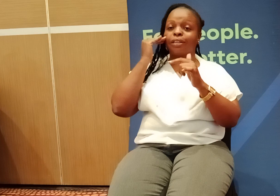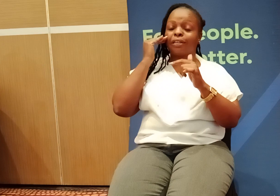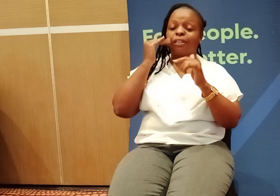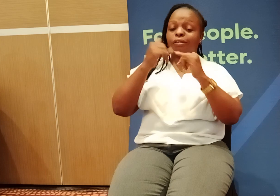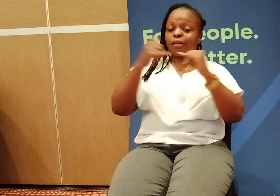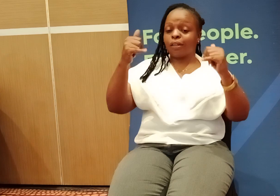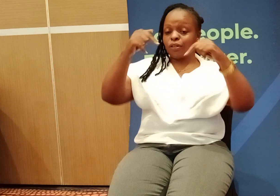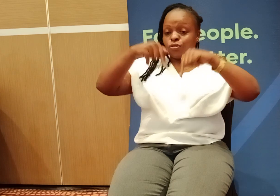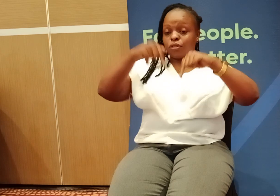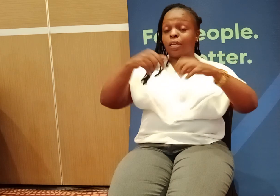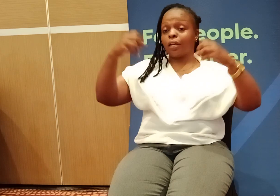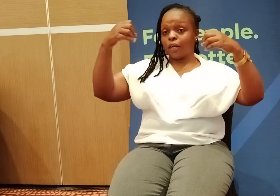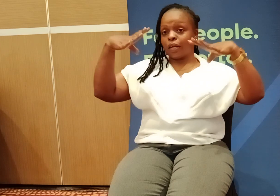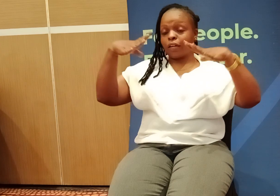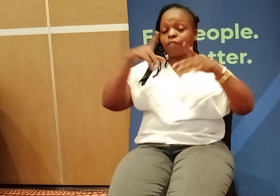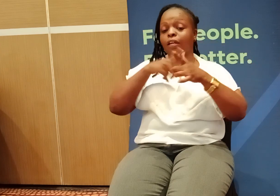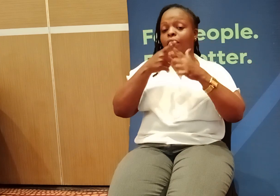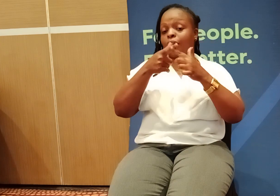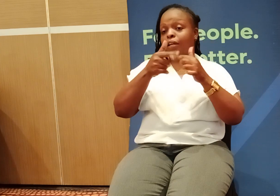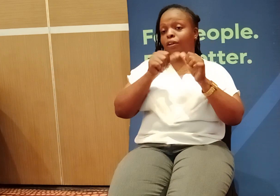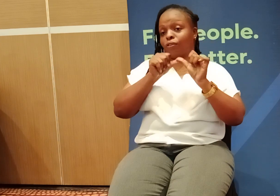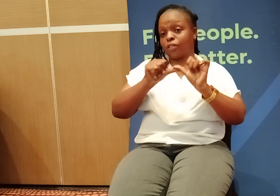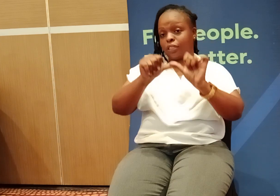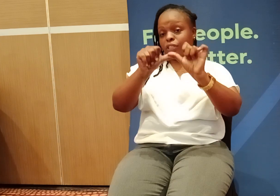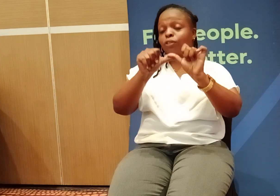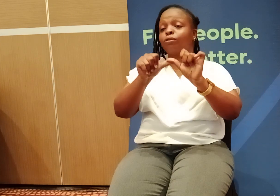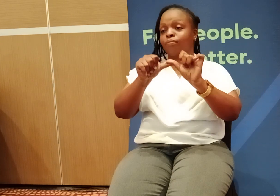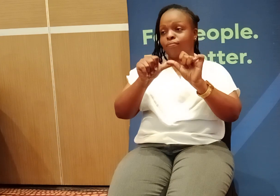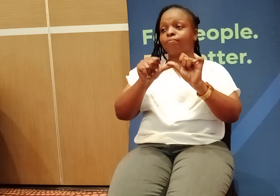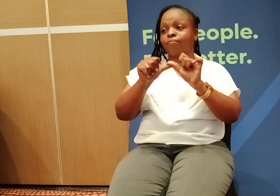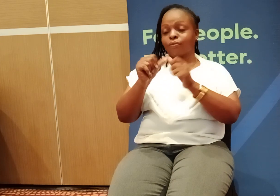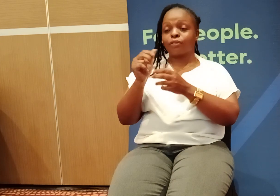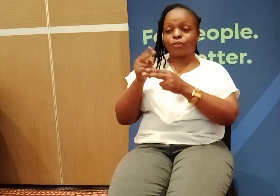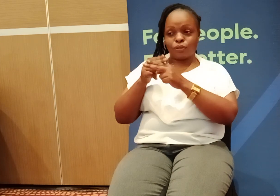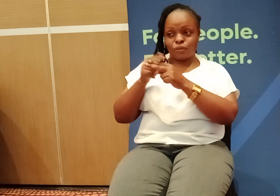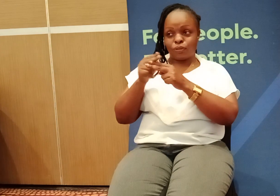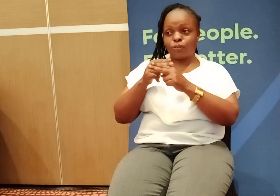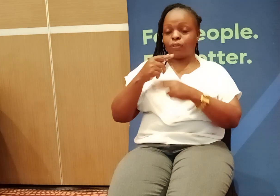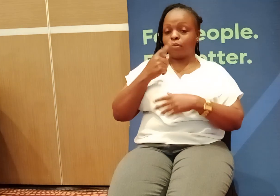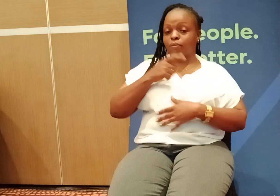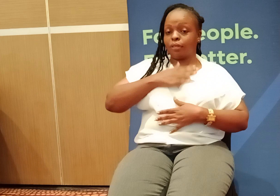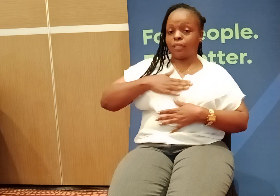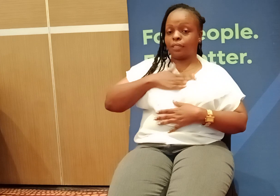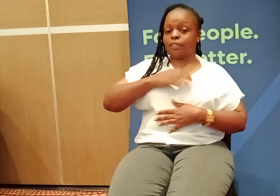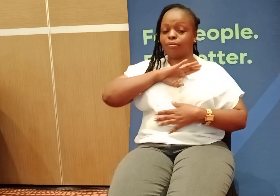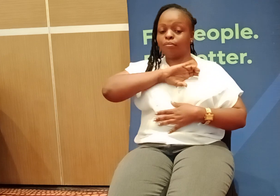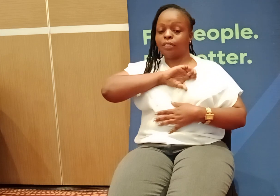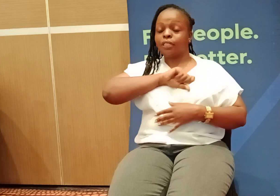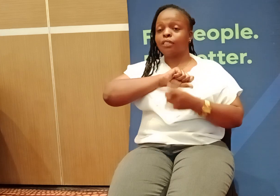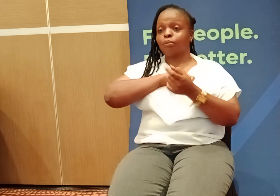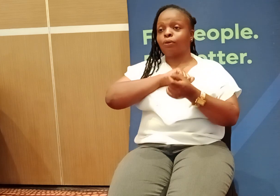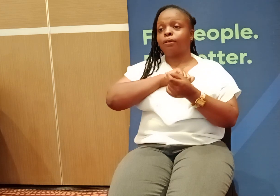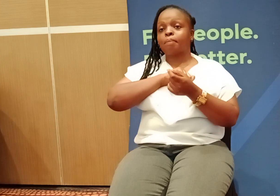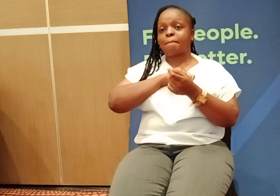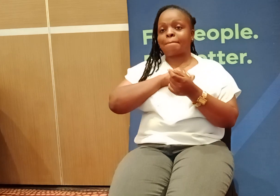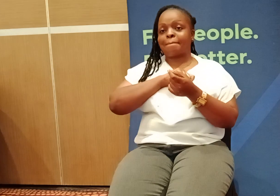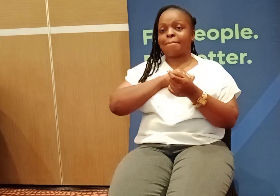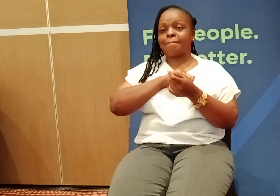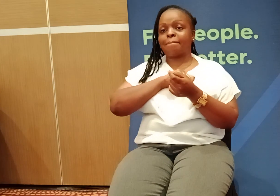and clarify that, then we move on. I'll come to that, so please just be patient with me a little bit. The